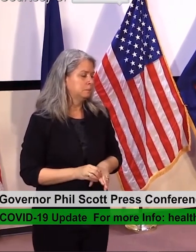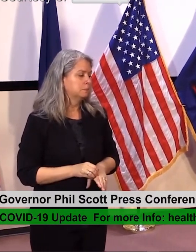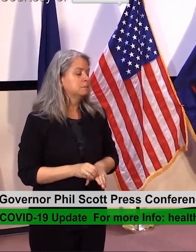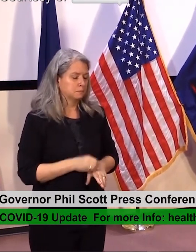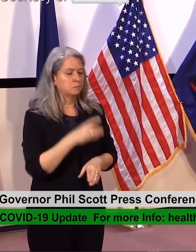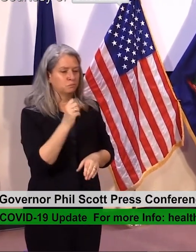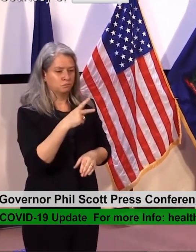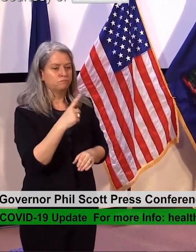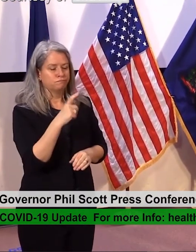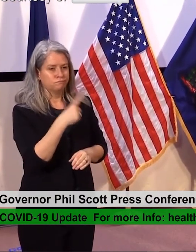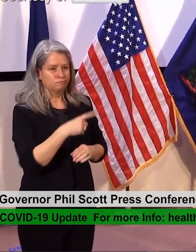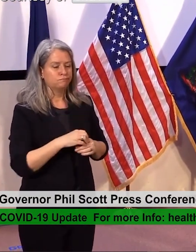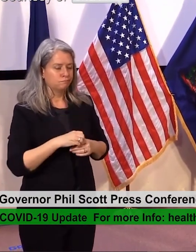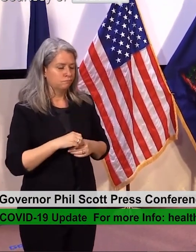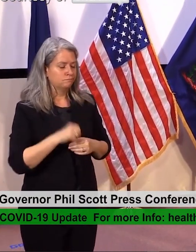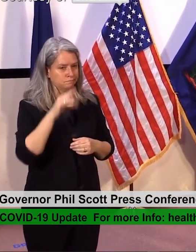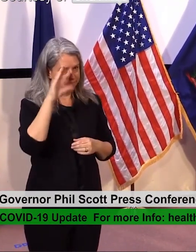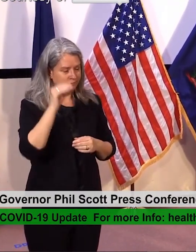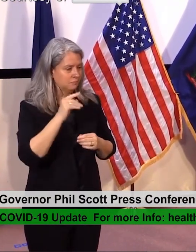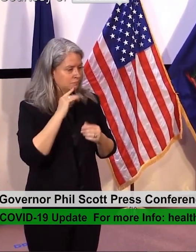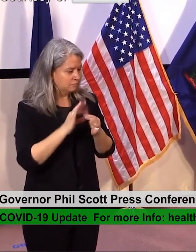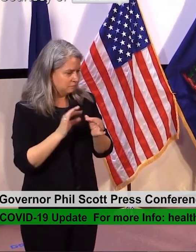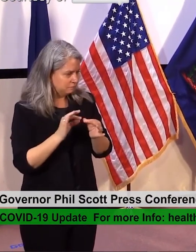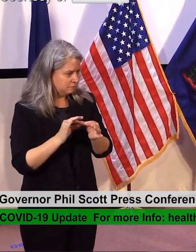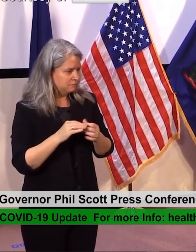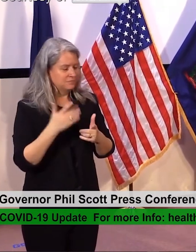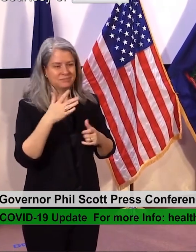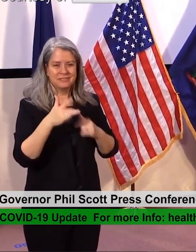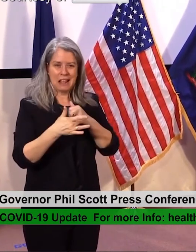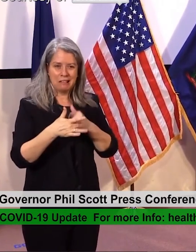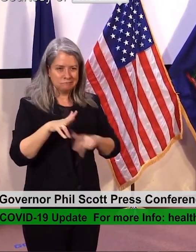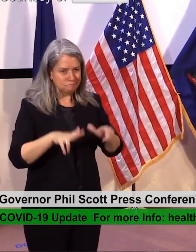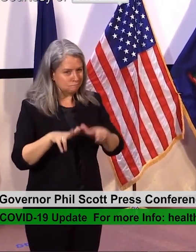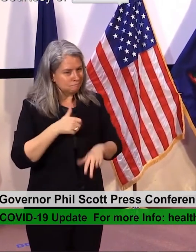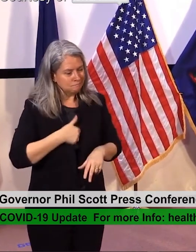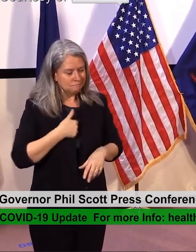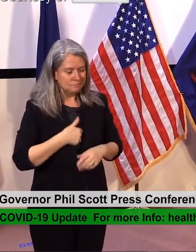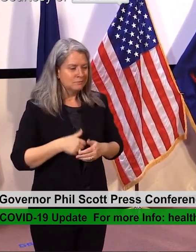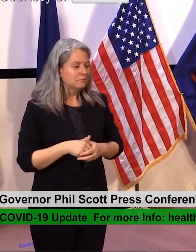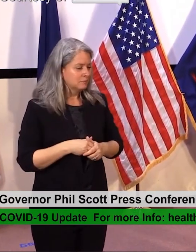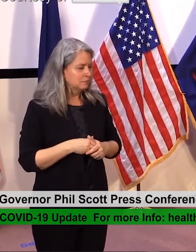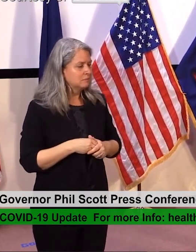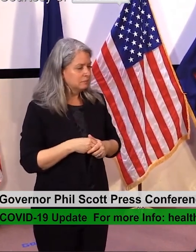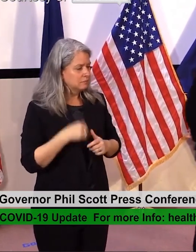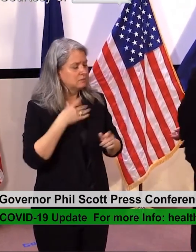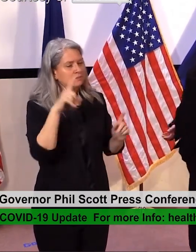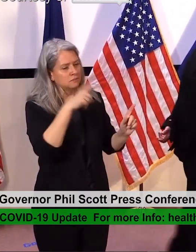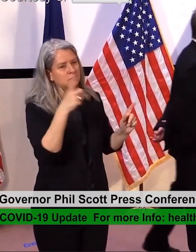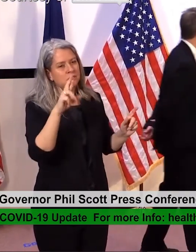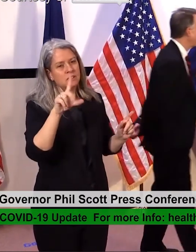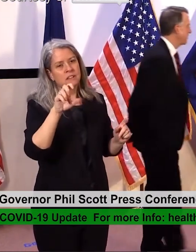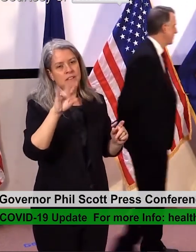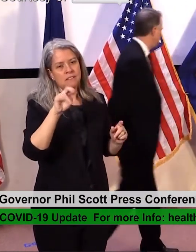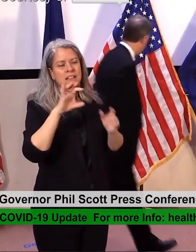Okay, great. Finally seem to be getting up the technology here. Another follow-up question for Dr. Levine about